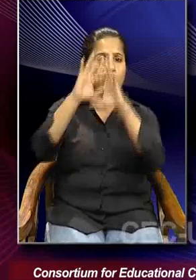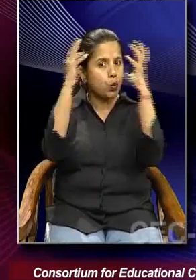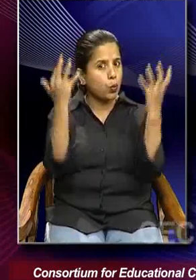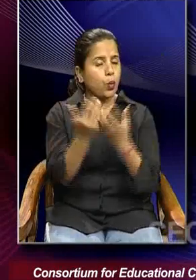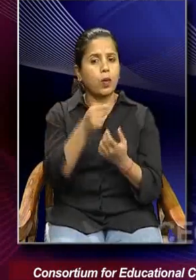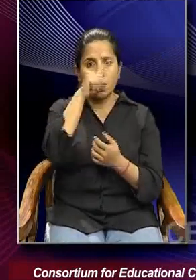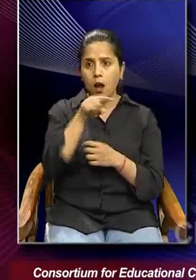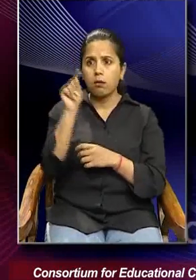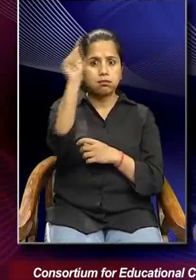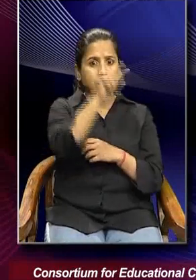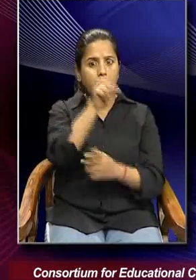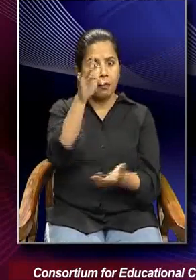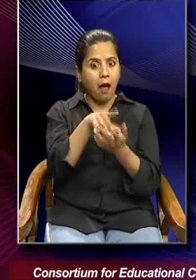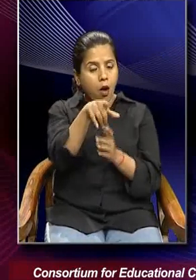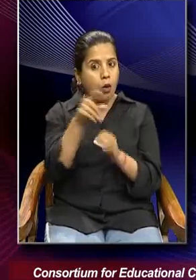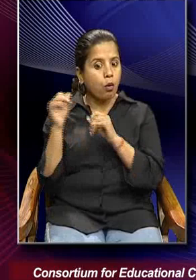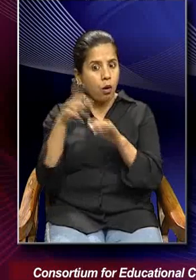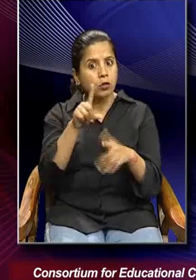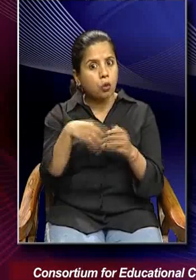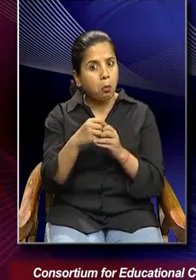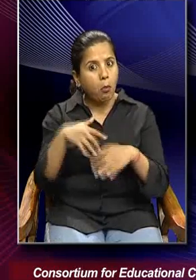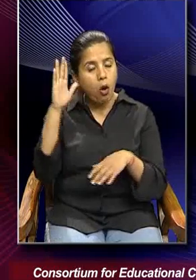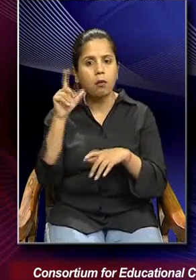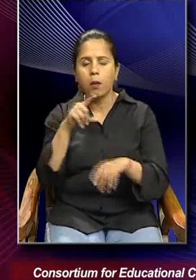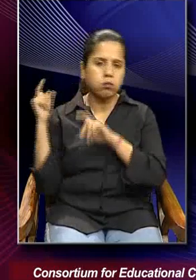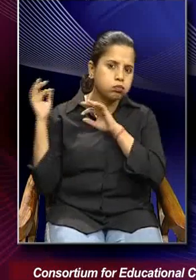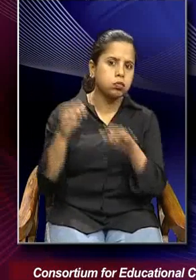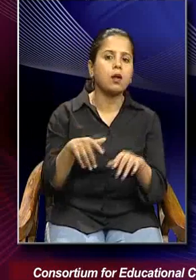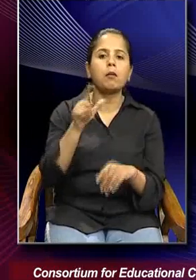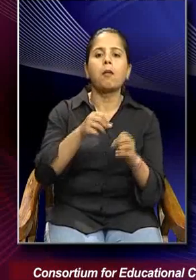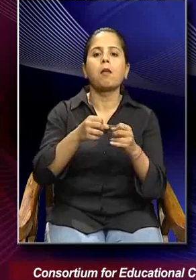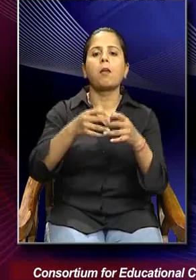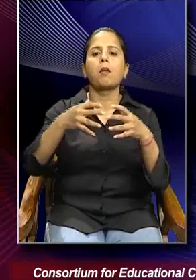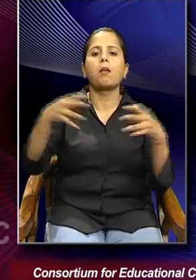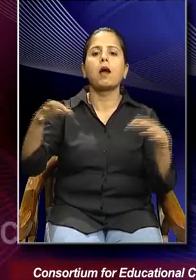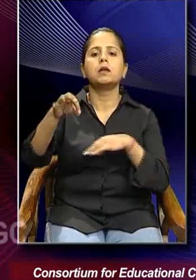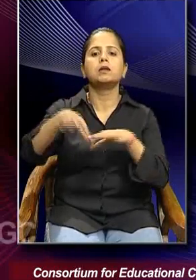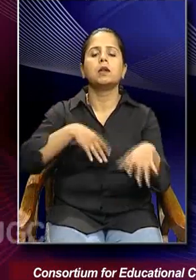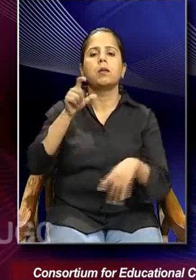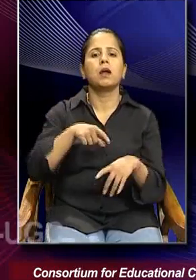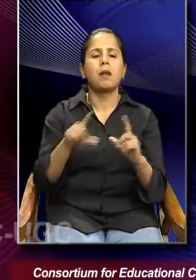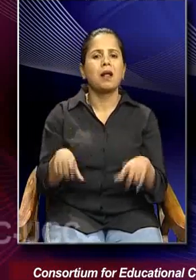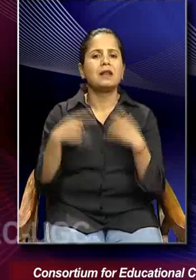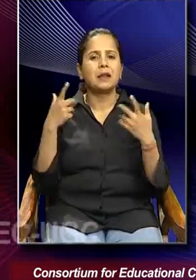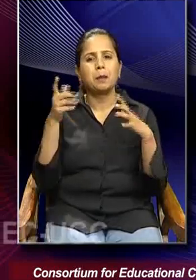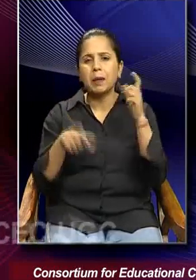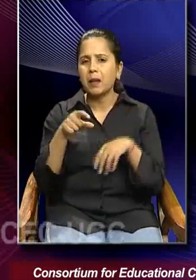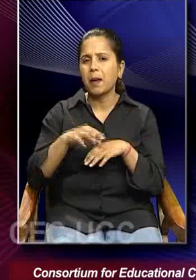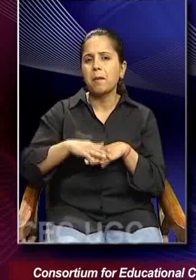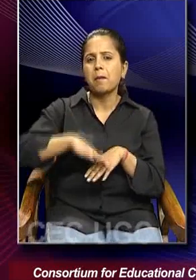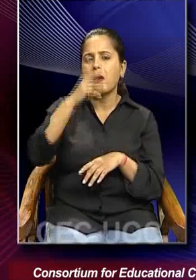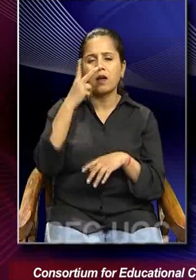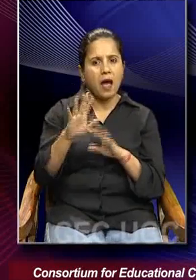so therefore the population growth or the increase in the size of the city's population is largely due to